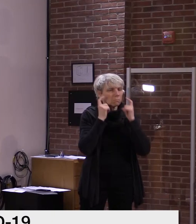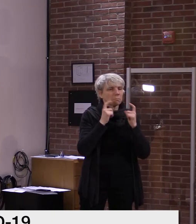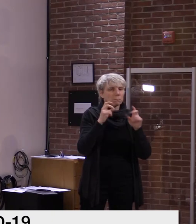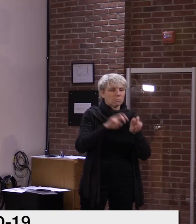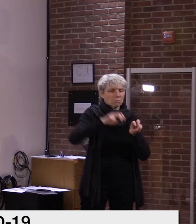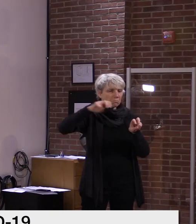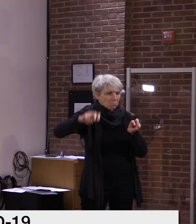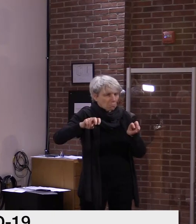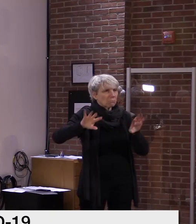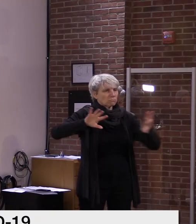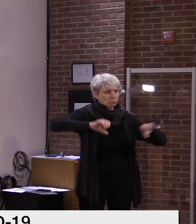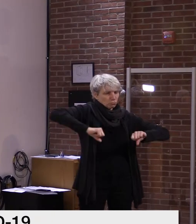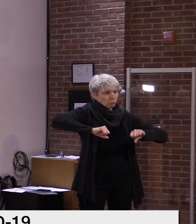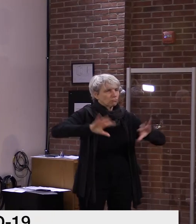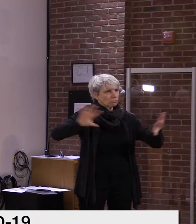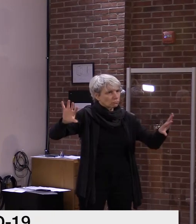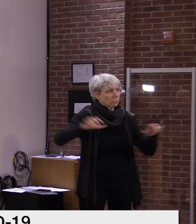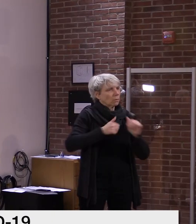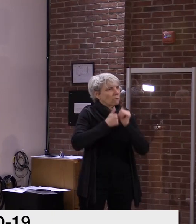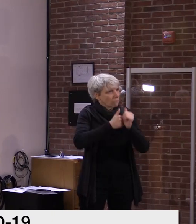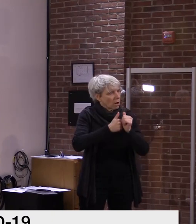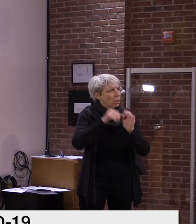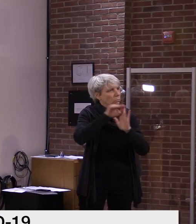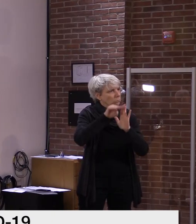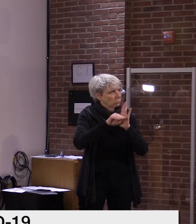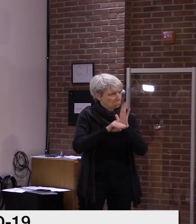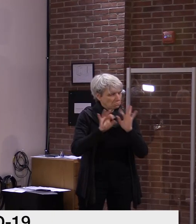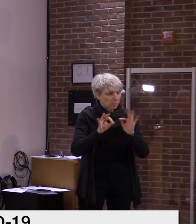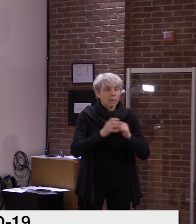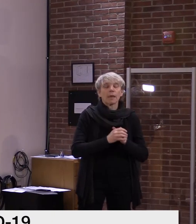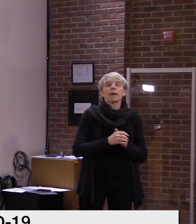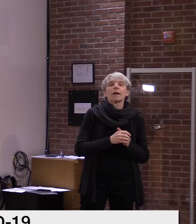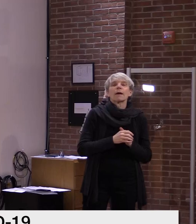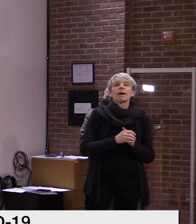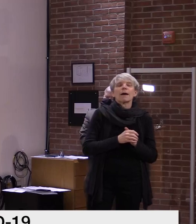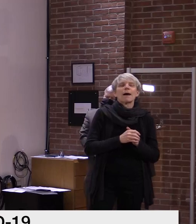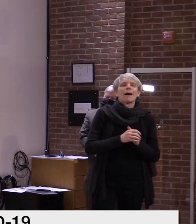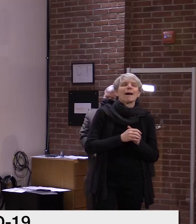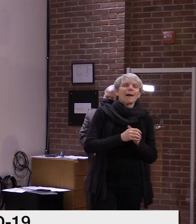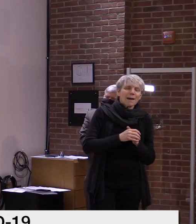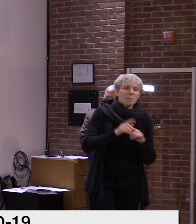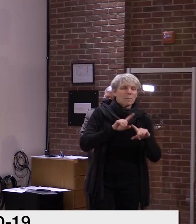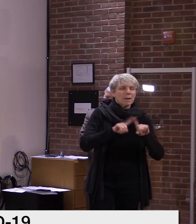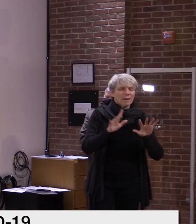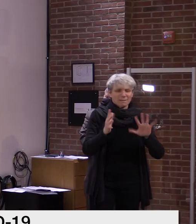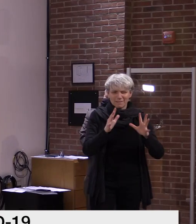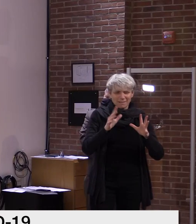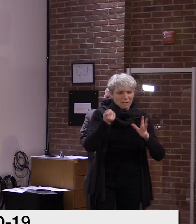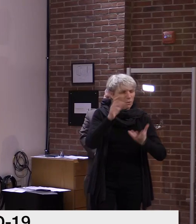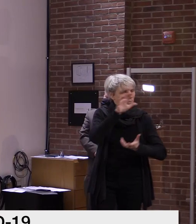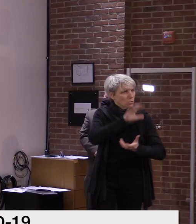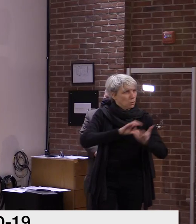following the proper protocol for the state. However, there's a little bit of confusion as to whether or not they can use